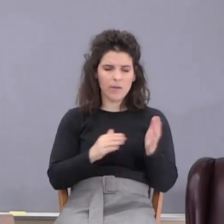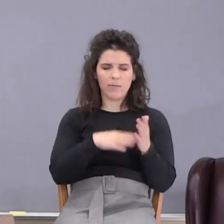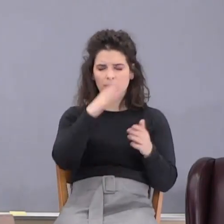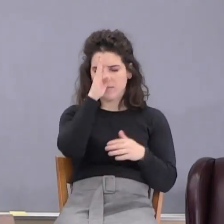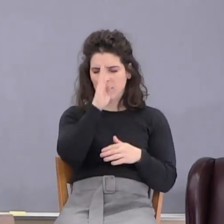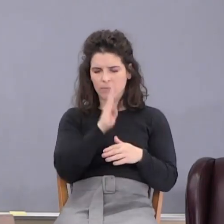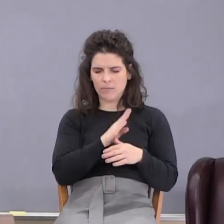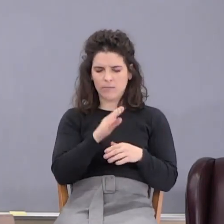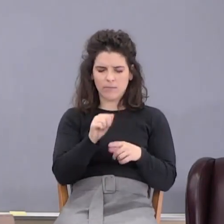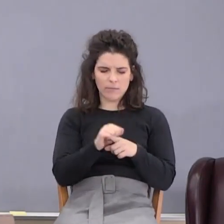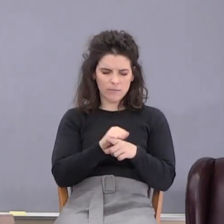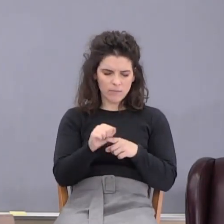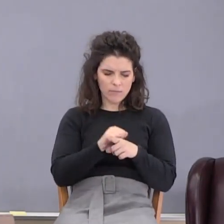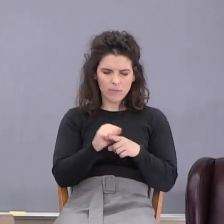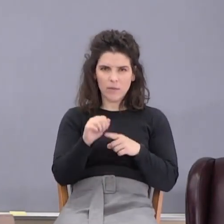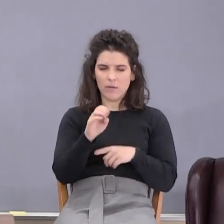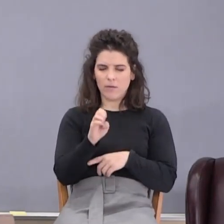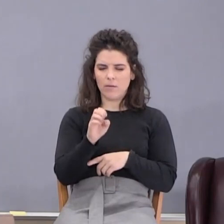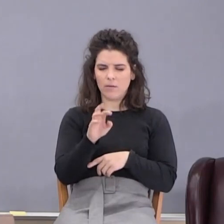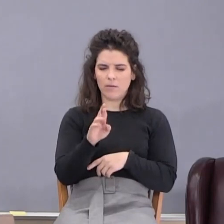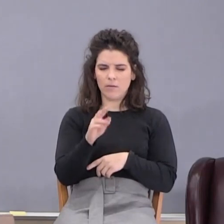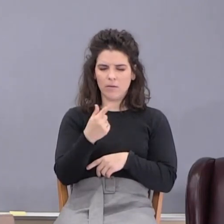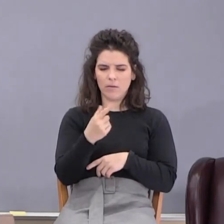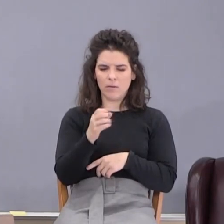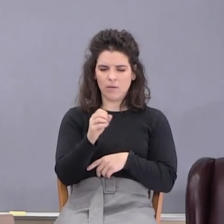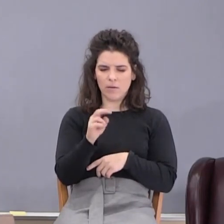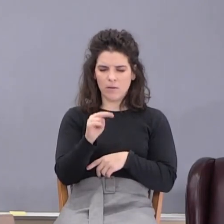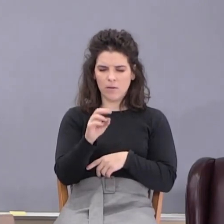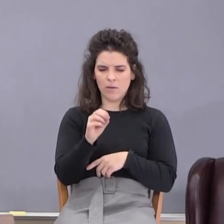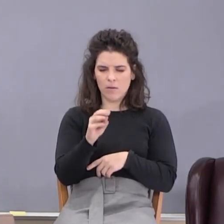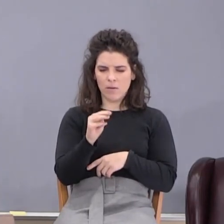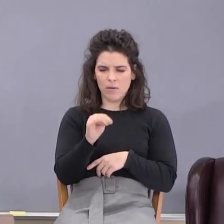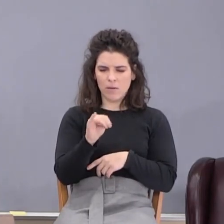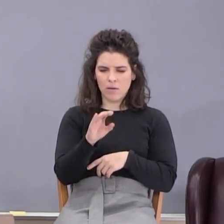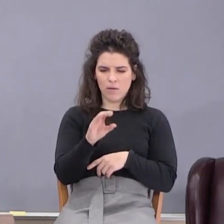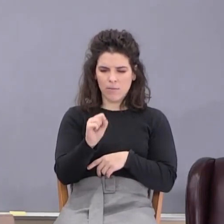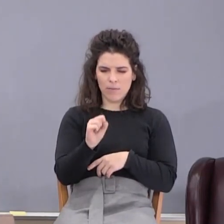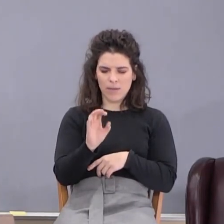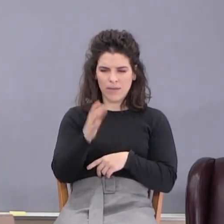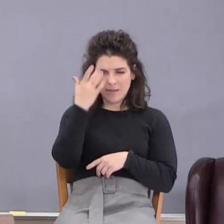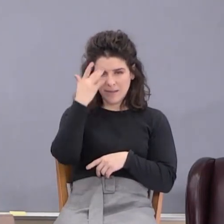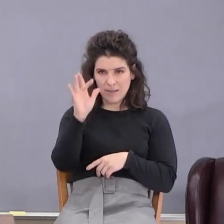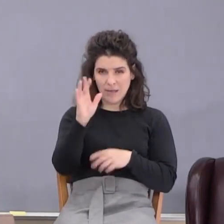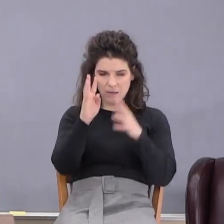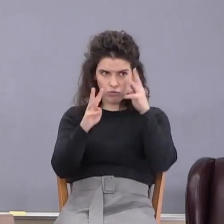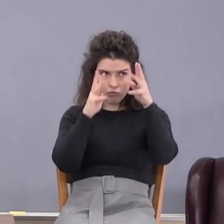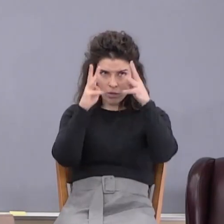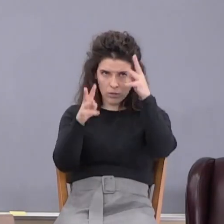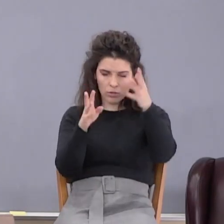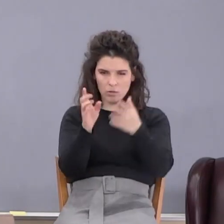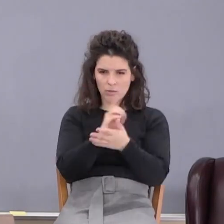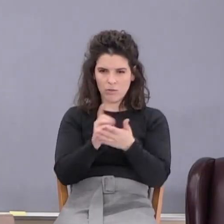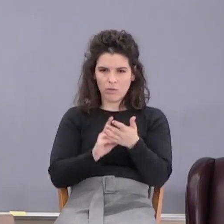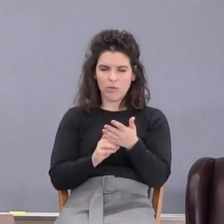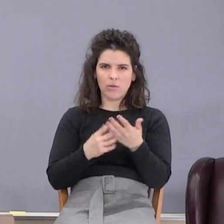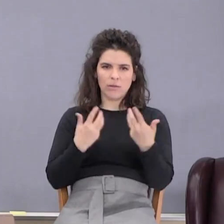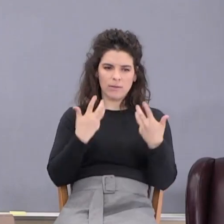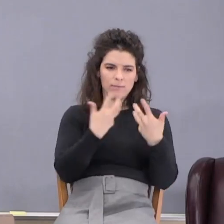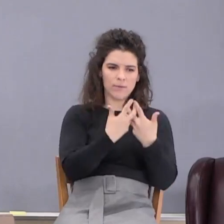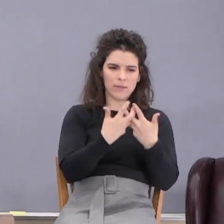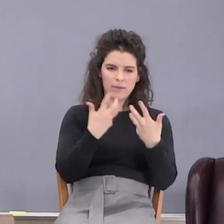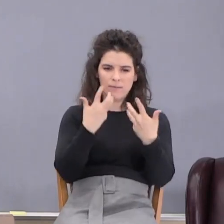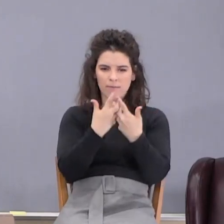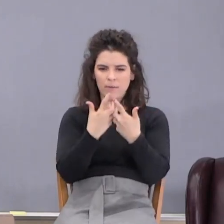God, he's practicing ergonomics, and in his intelligent creation and design, he's fitting